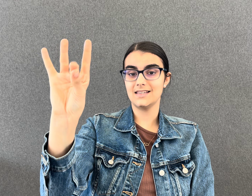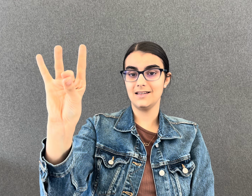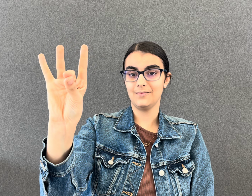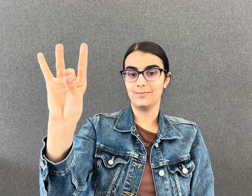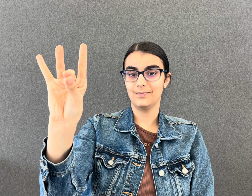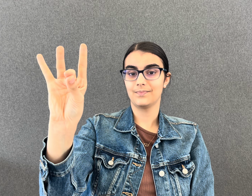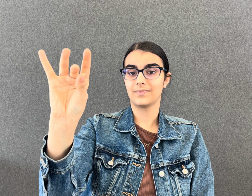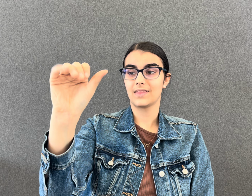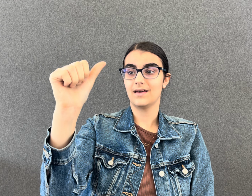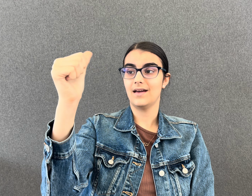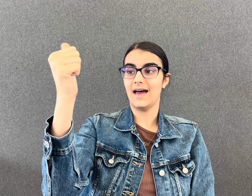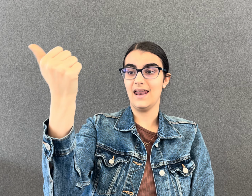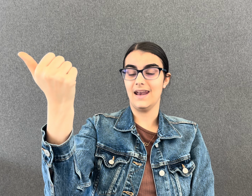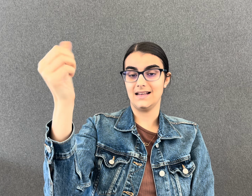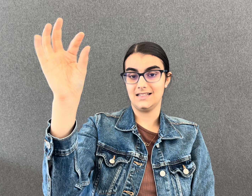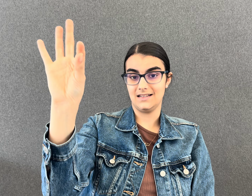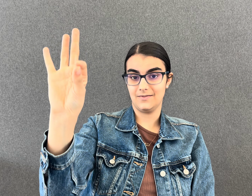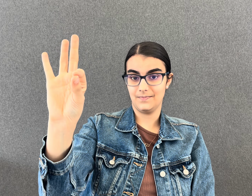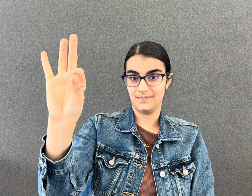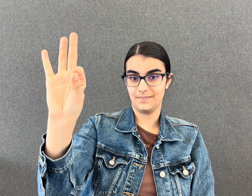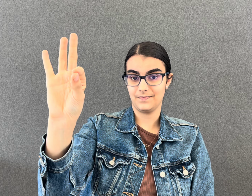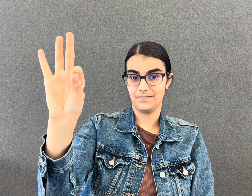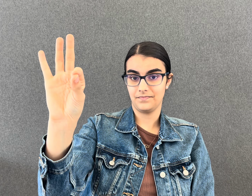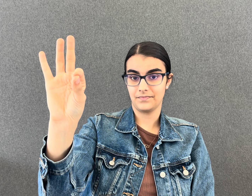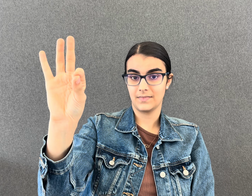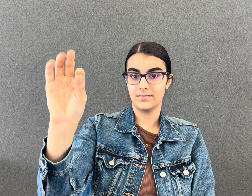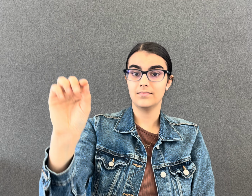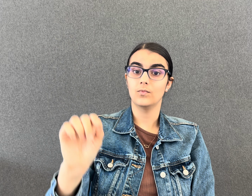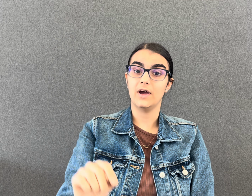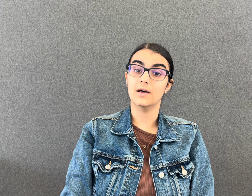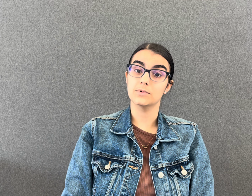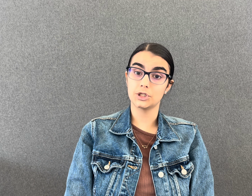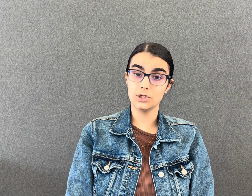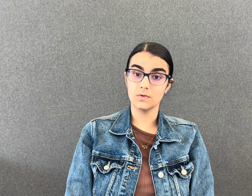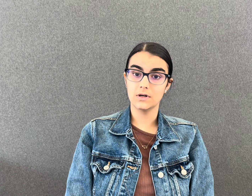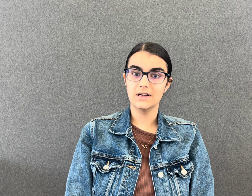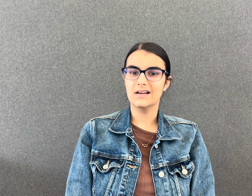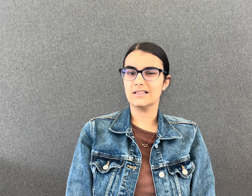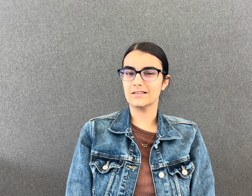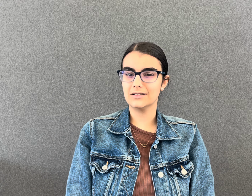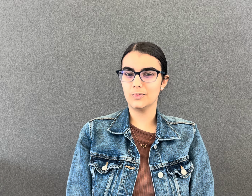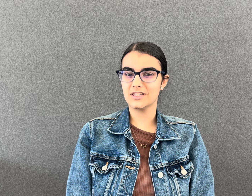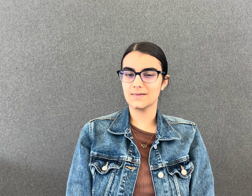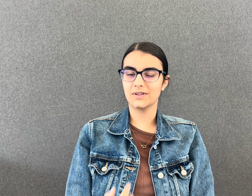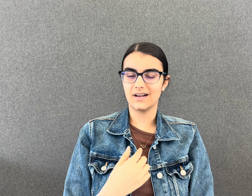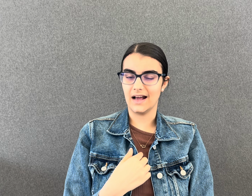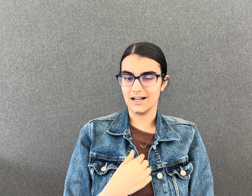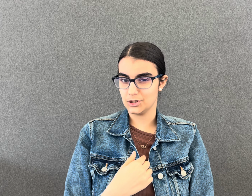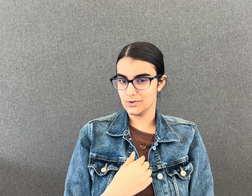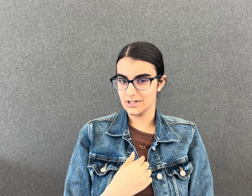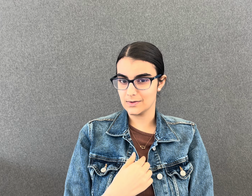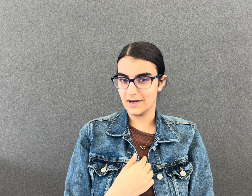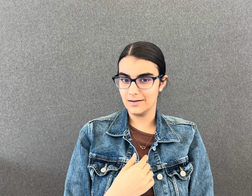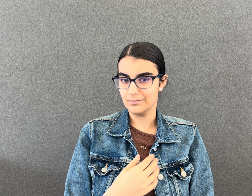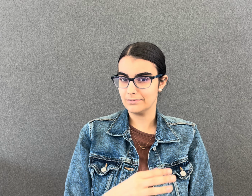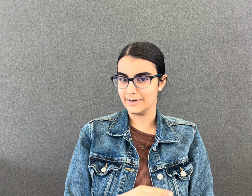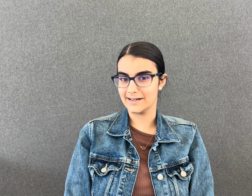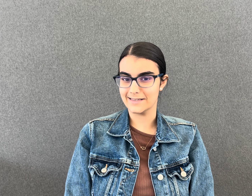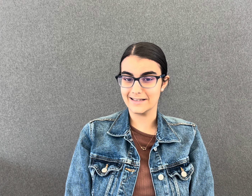18, and 19. Way number 2 is a little bit simpler, and I choose this way because it's